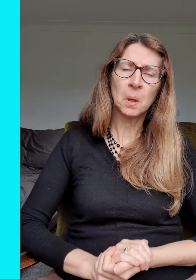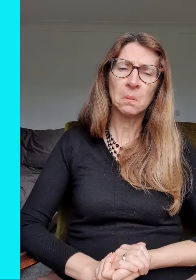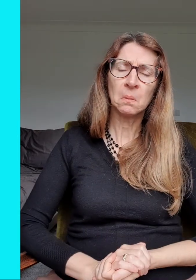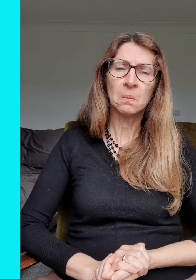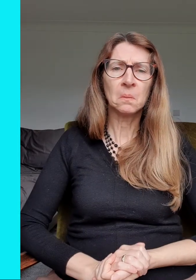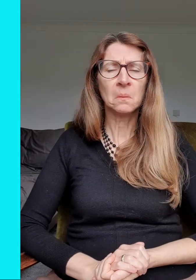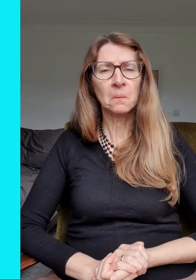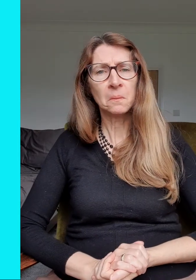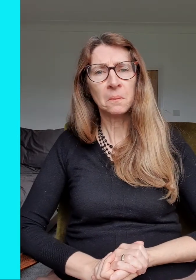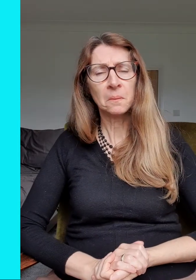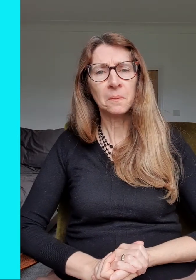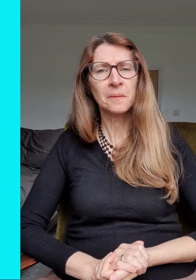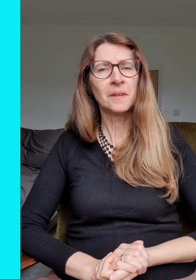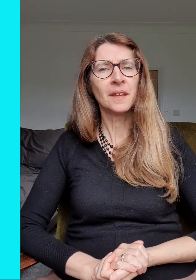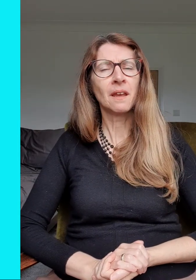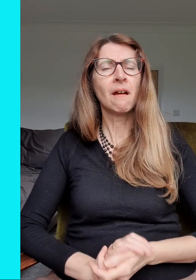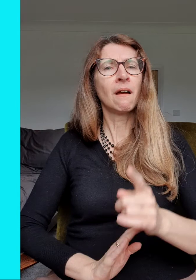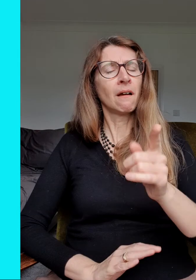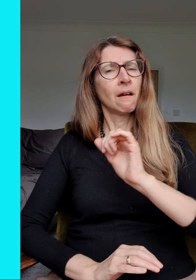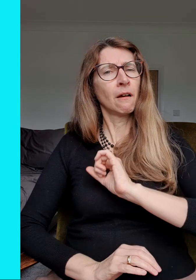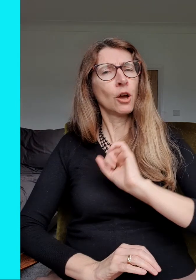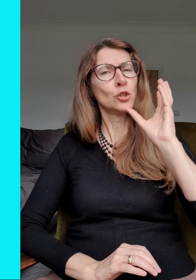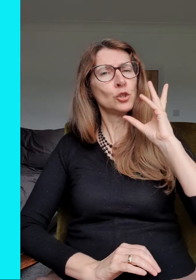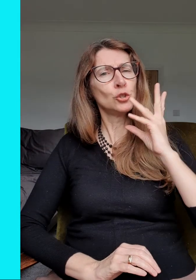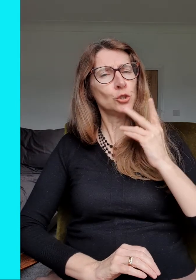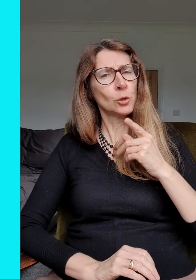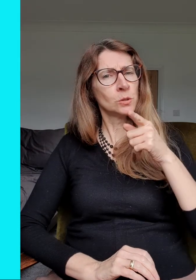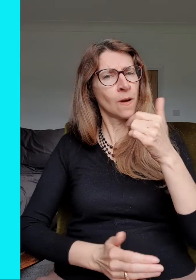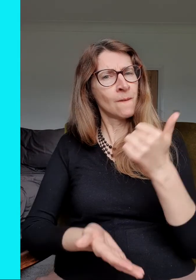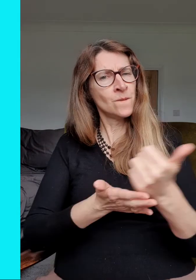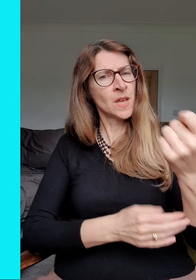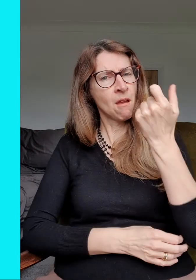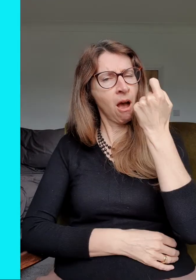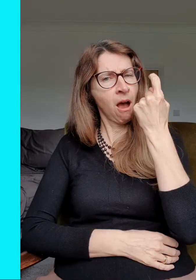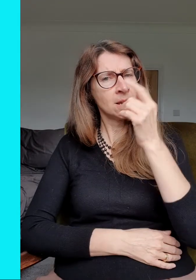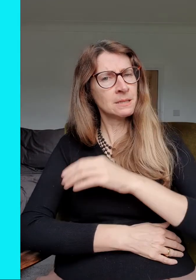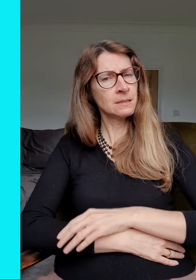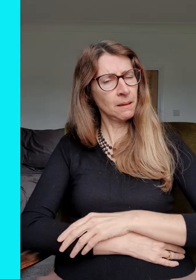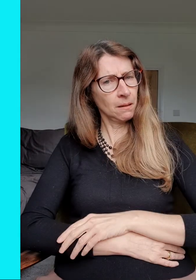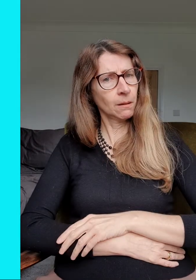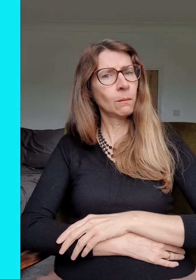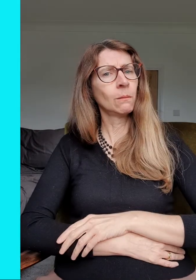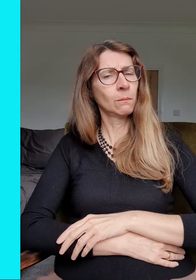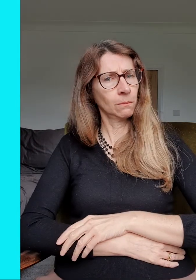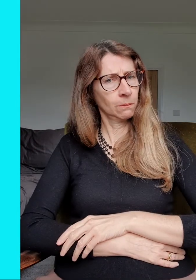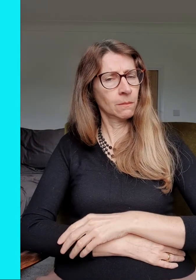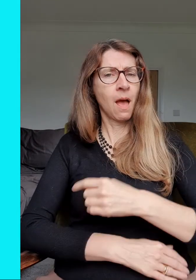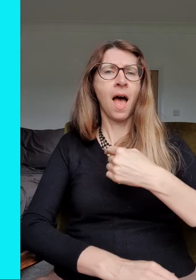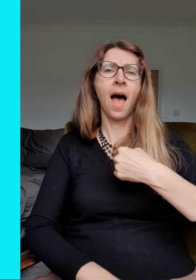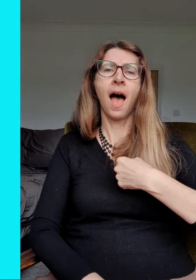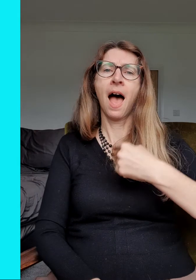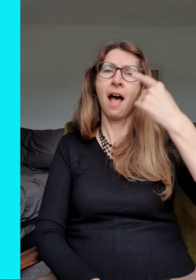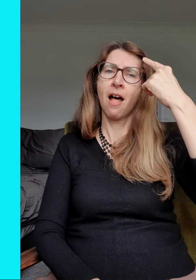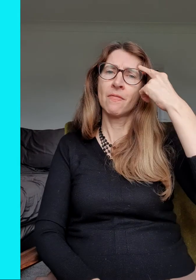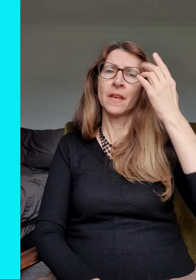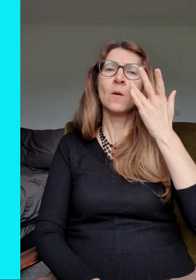were doing. "You know, Jojo, that is such a great idea," she said. "I think